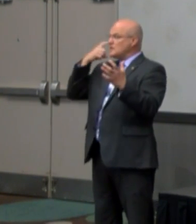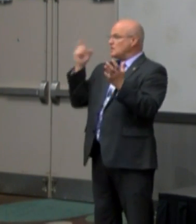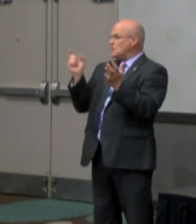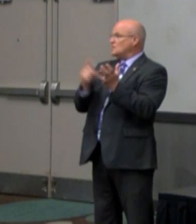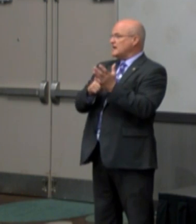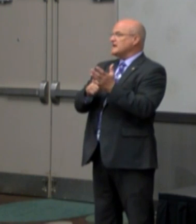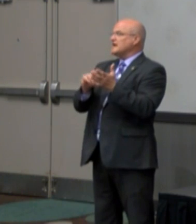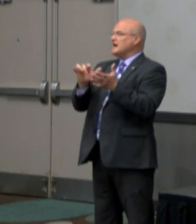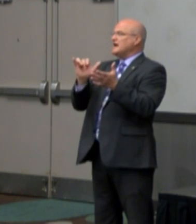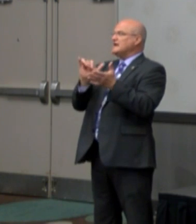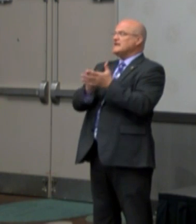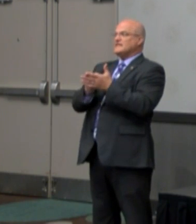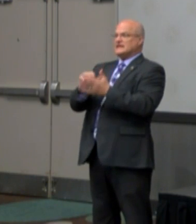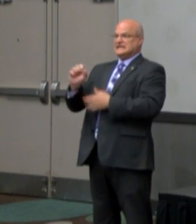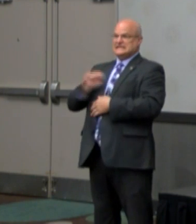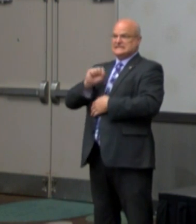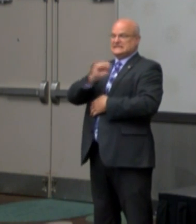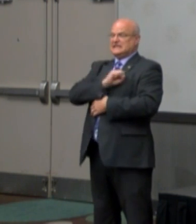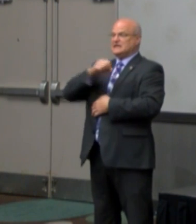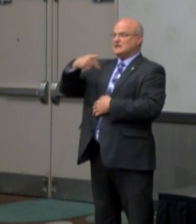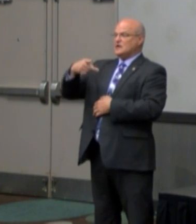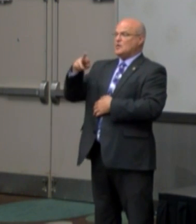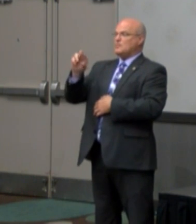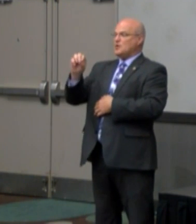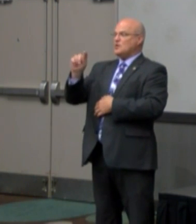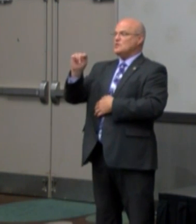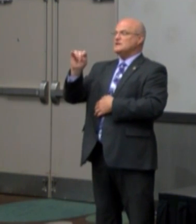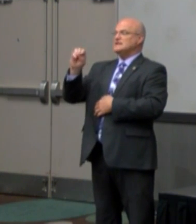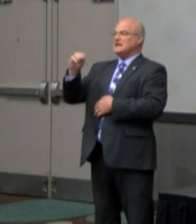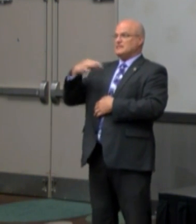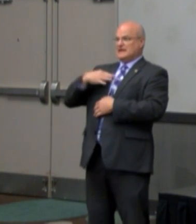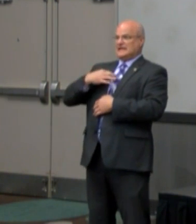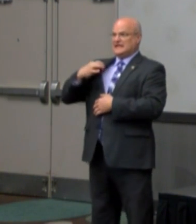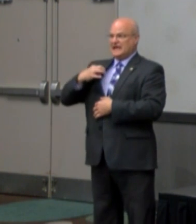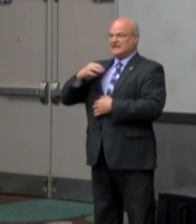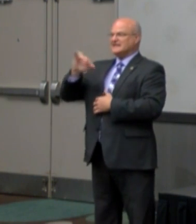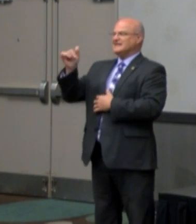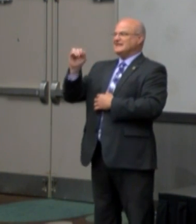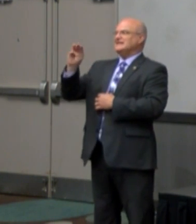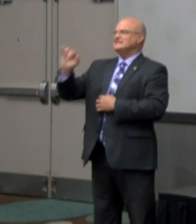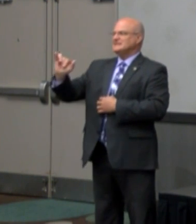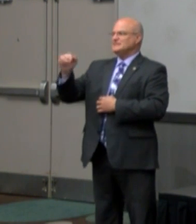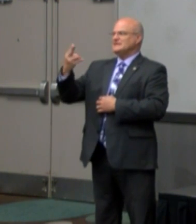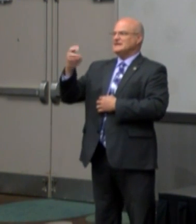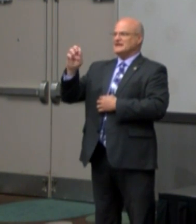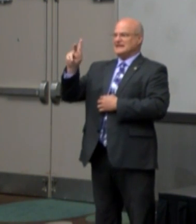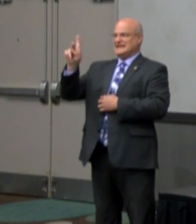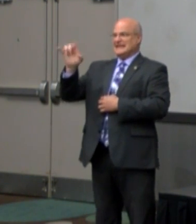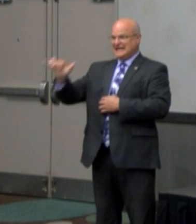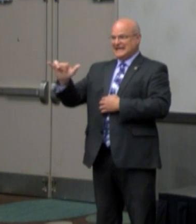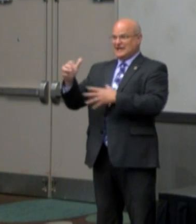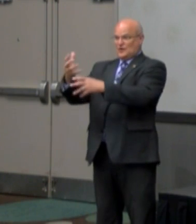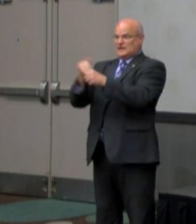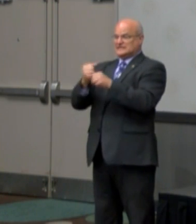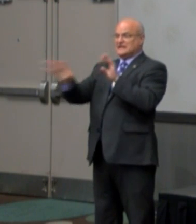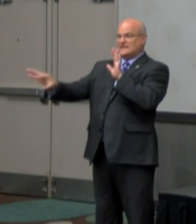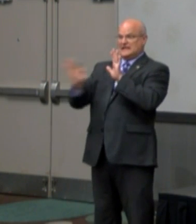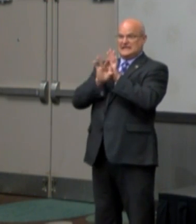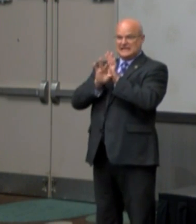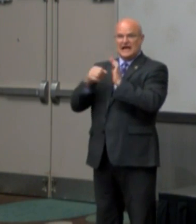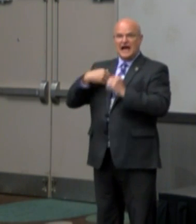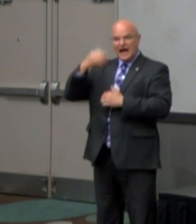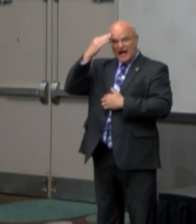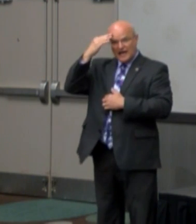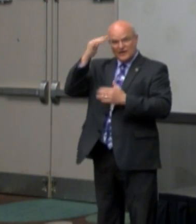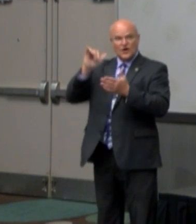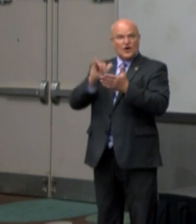recognize the Senate Pro Tem-elect, Jimmy Hickey, who received that designation. I know